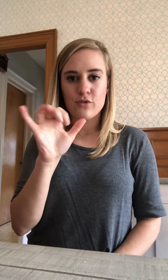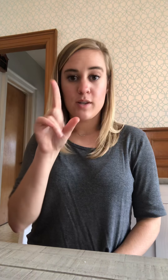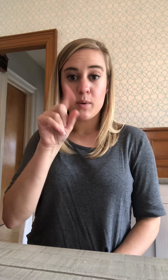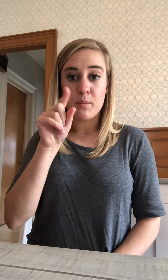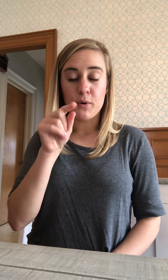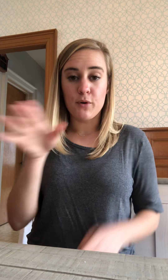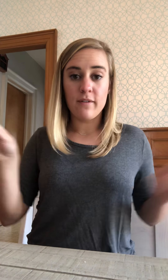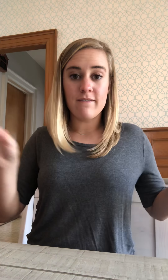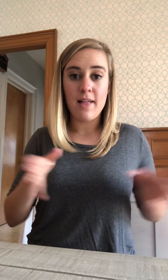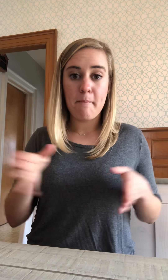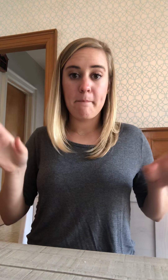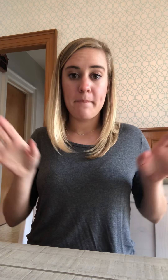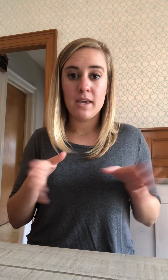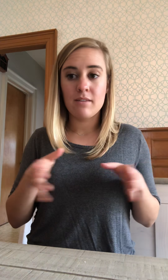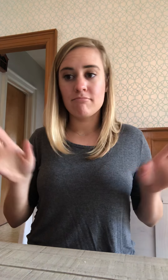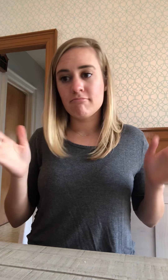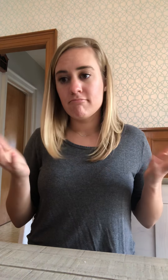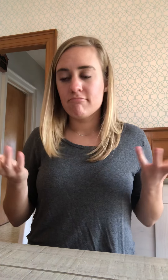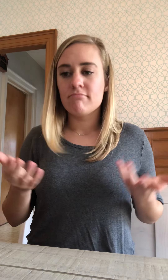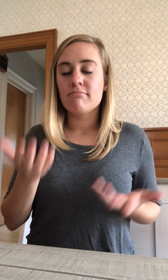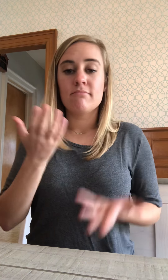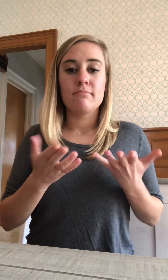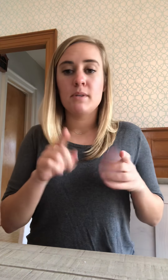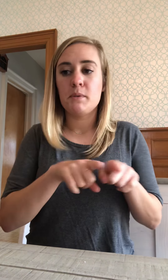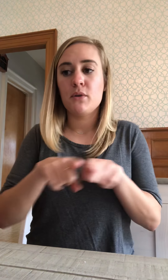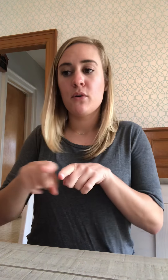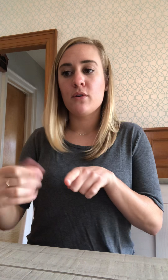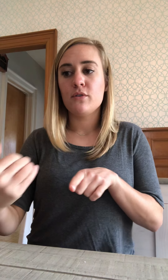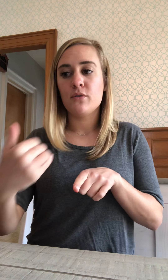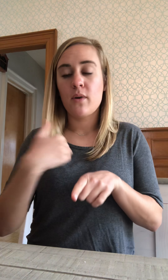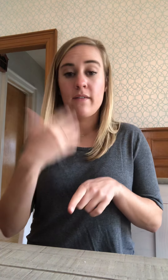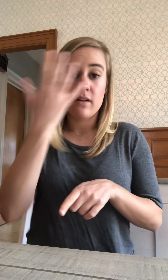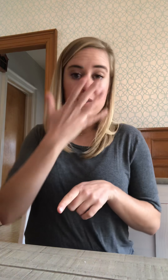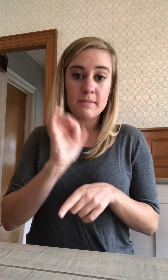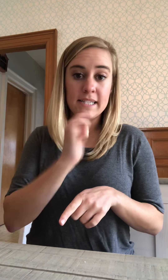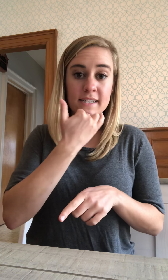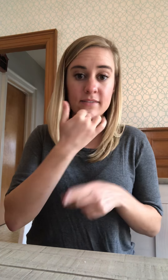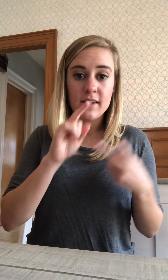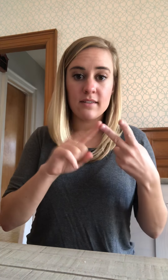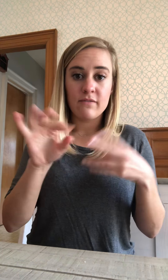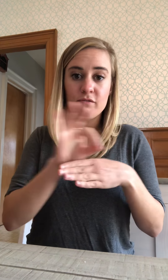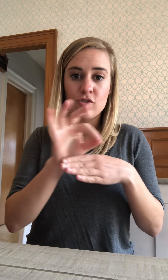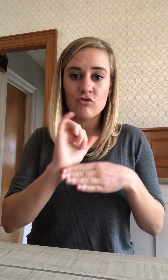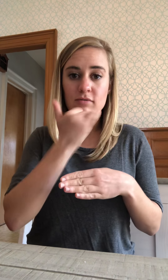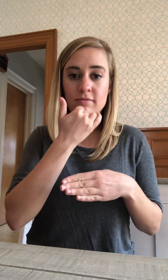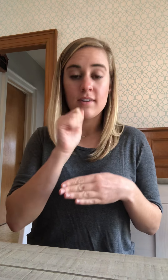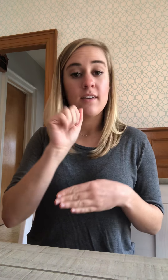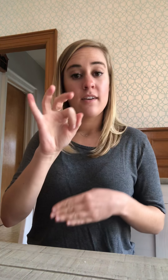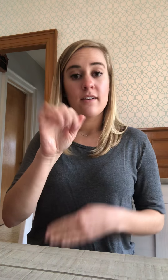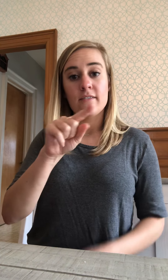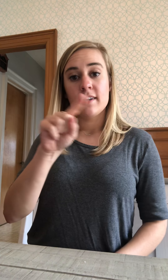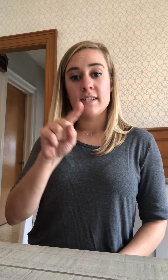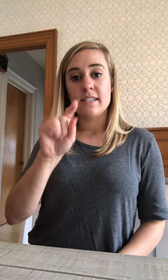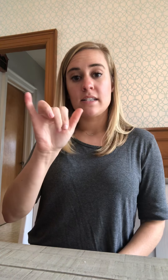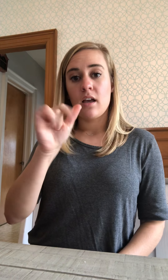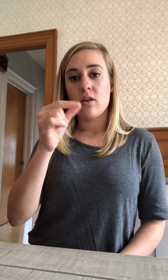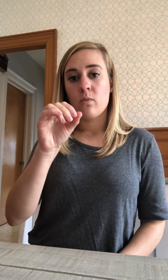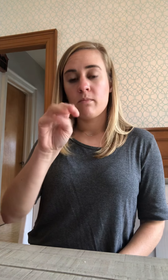defect. It also may have a functional defect because if the zygomatic arch is displaced